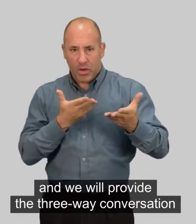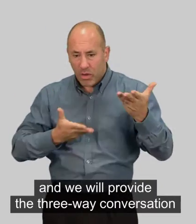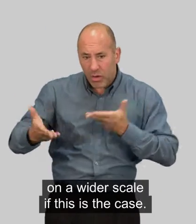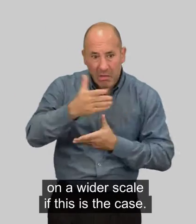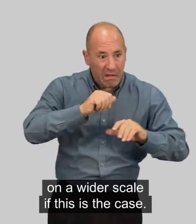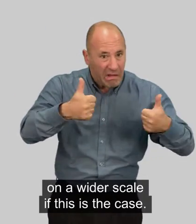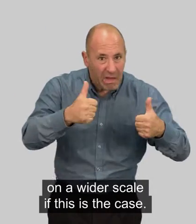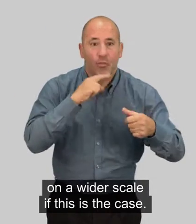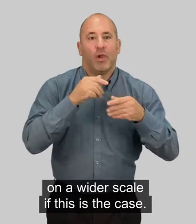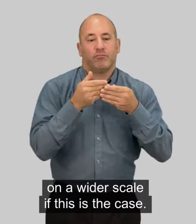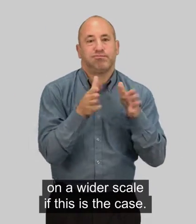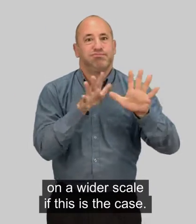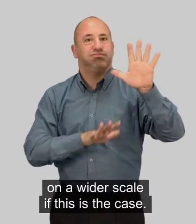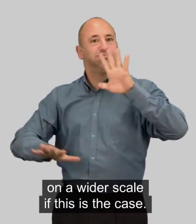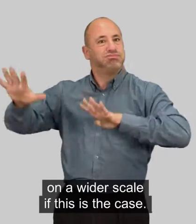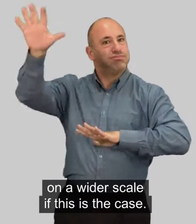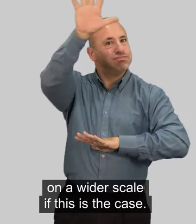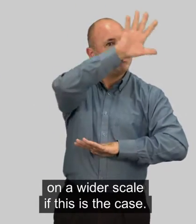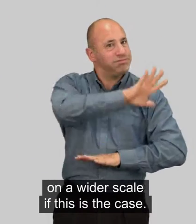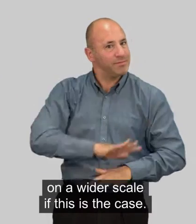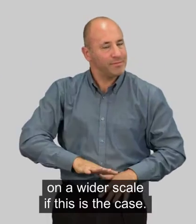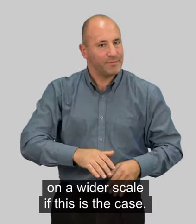on a wider scale if this is the case.